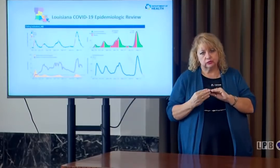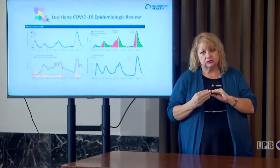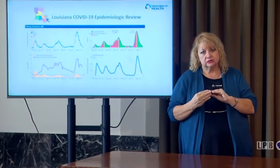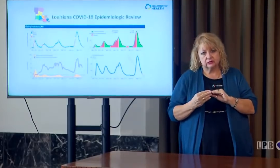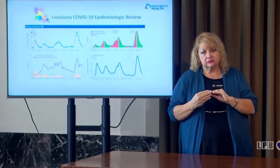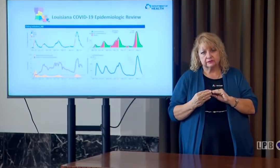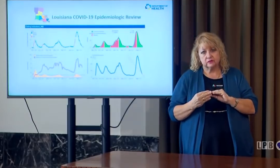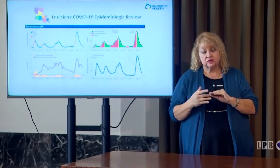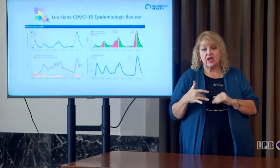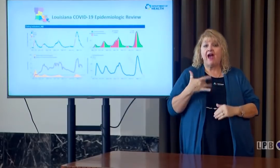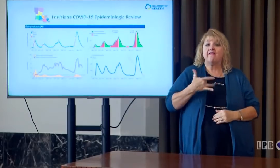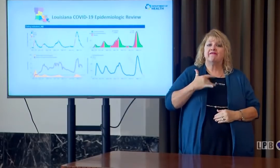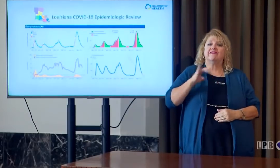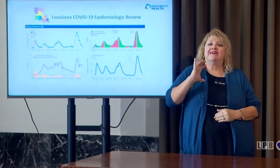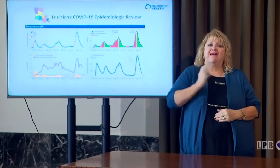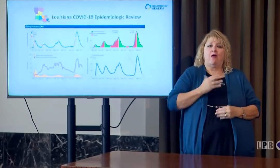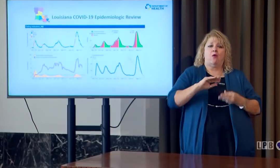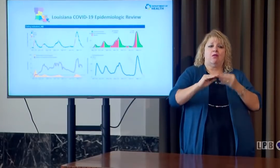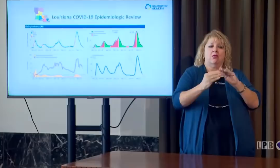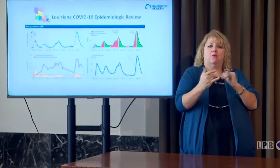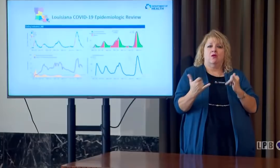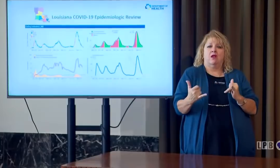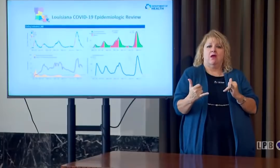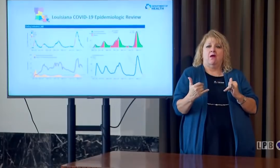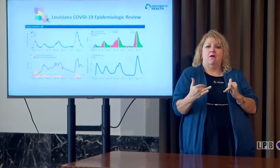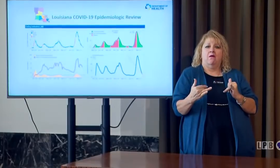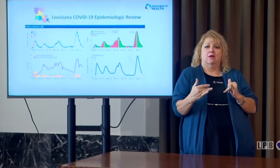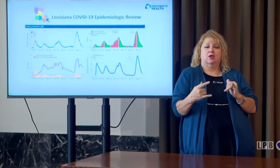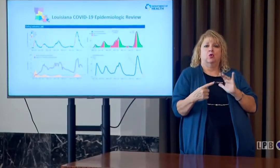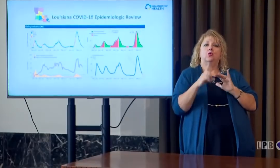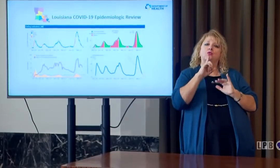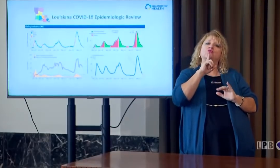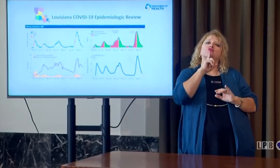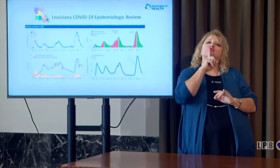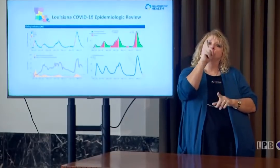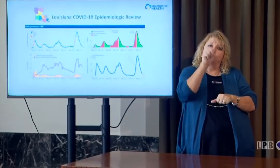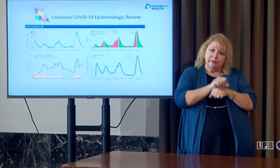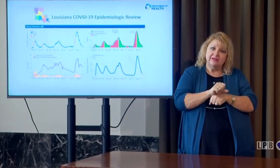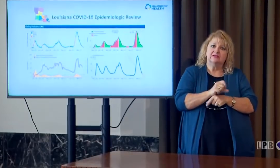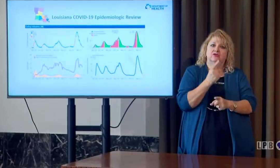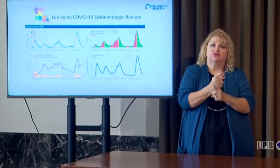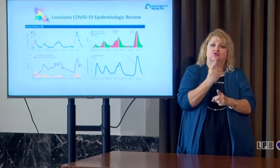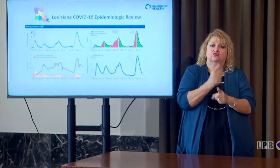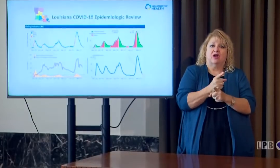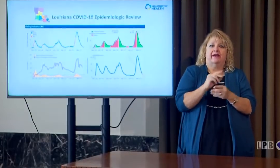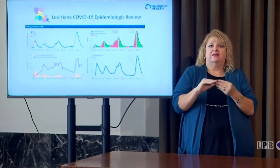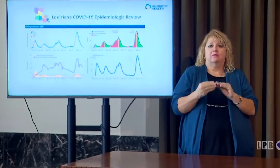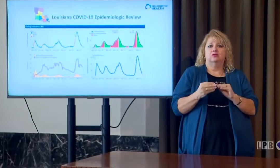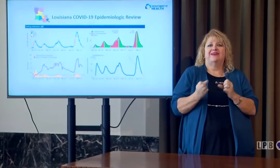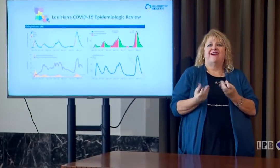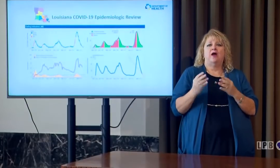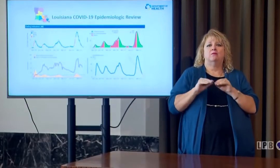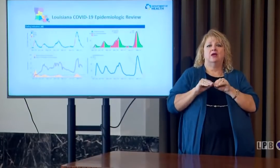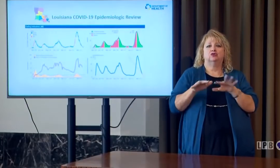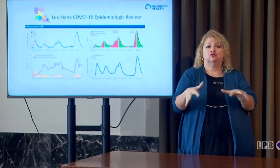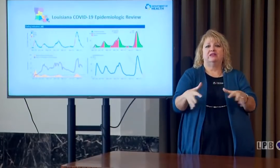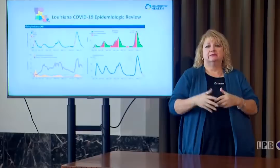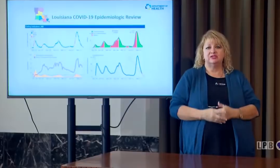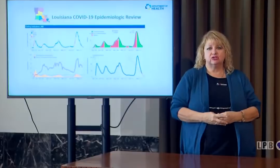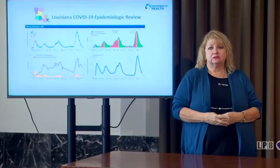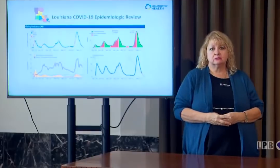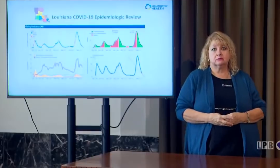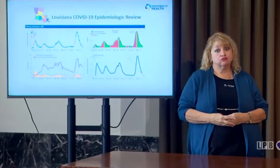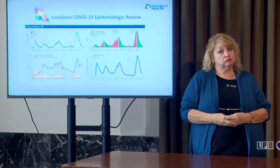are accurately reflective of a decreasing community transmission risk throughout the